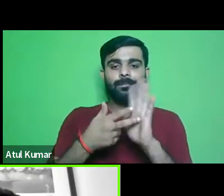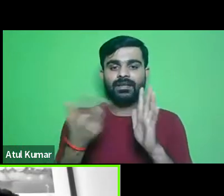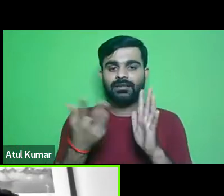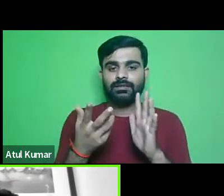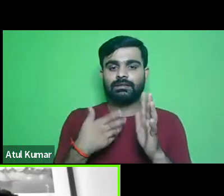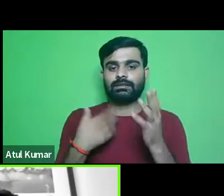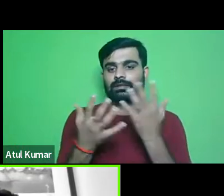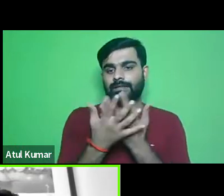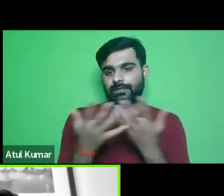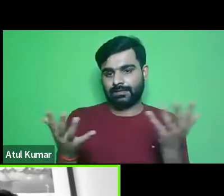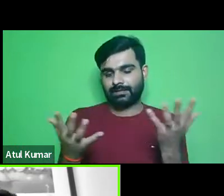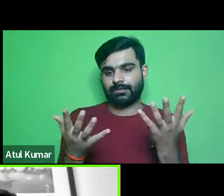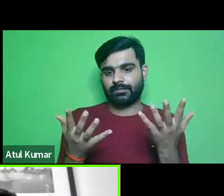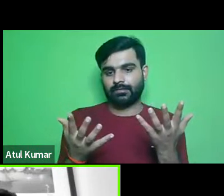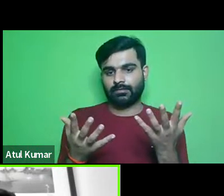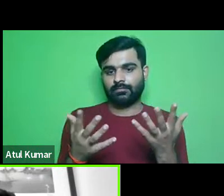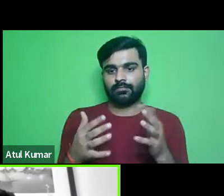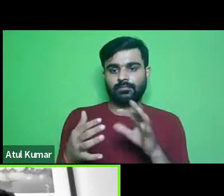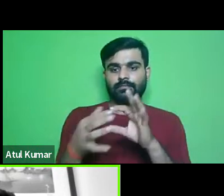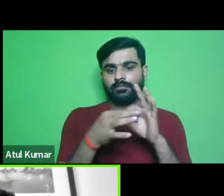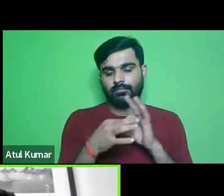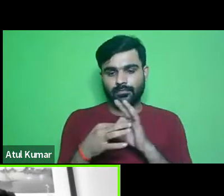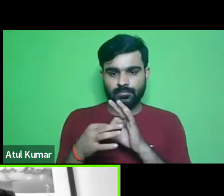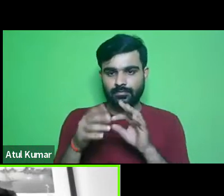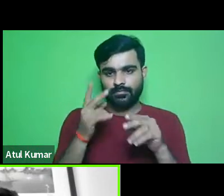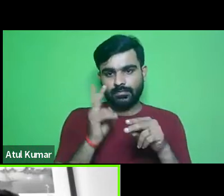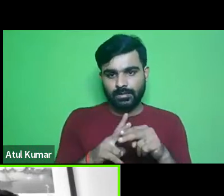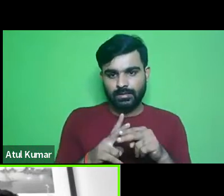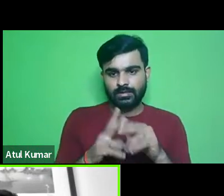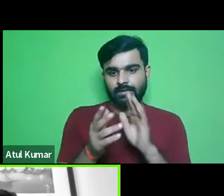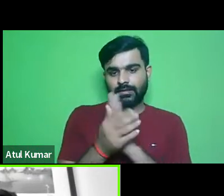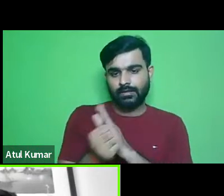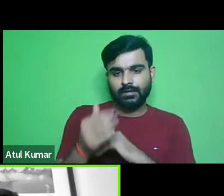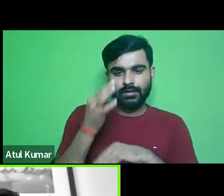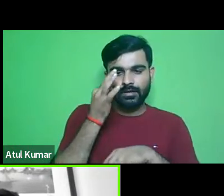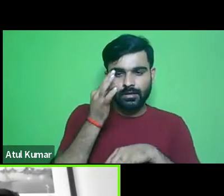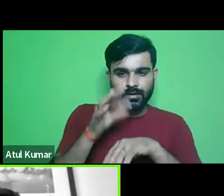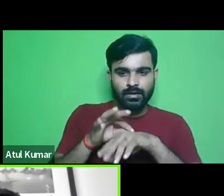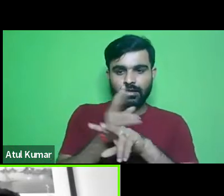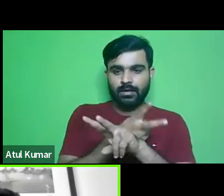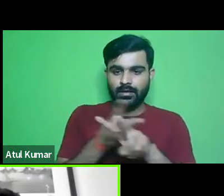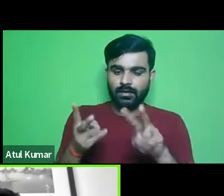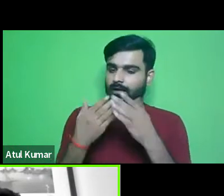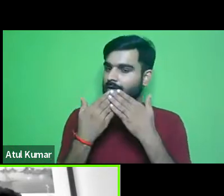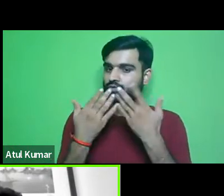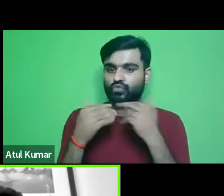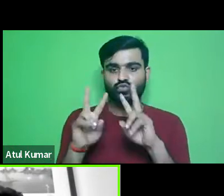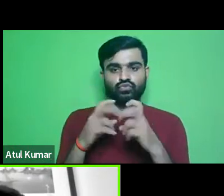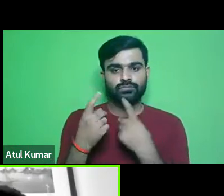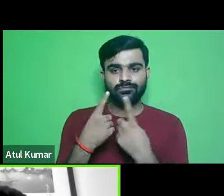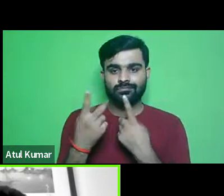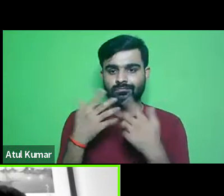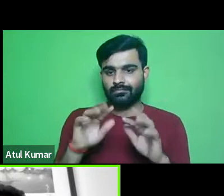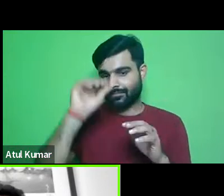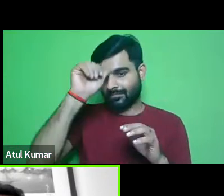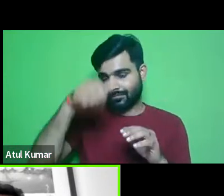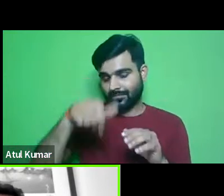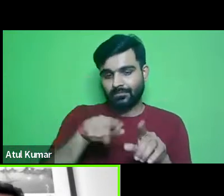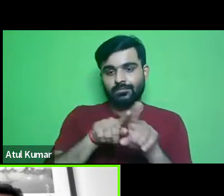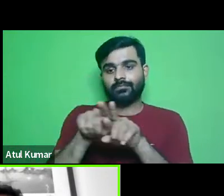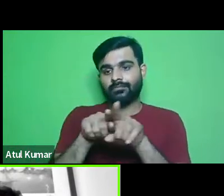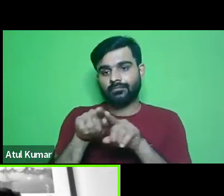things like race and ethnicity and skin color, those are issues that have been studied and spoken about. But like in India, for